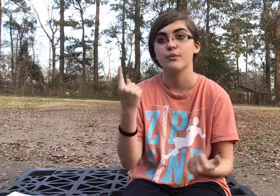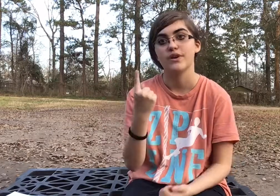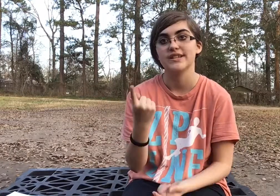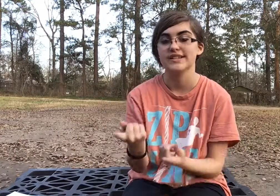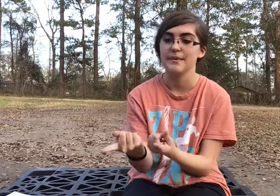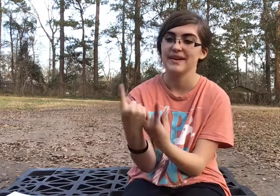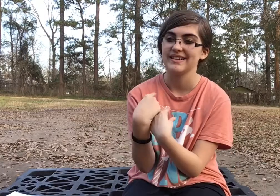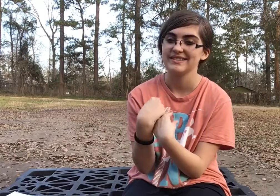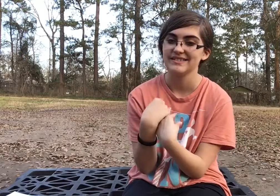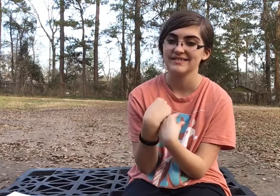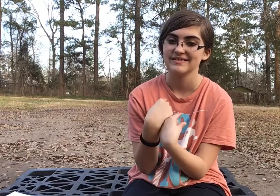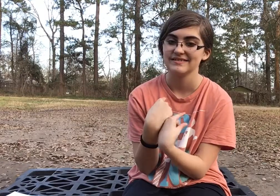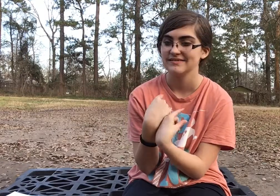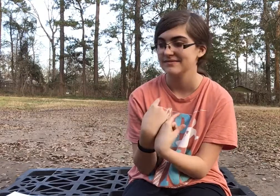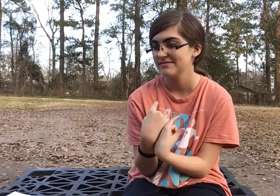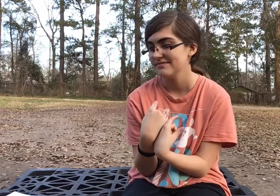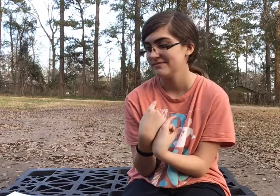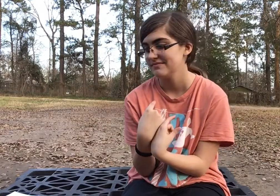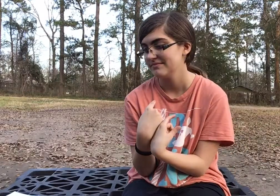Everyone is coming.